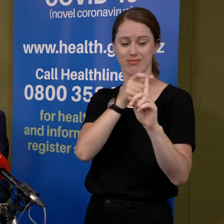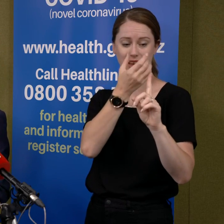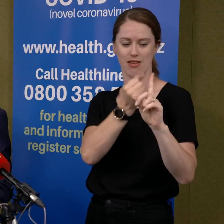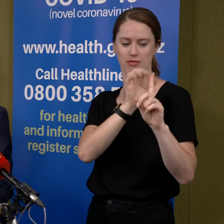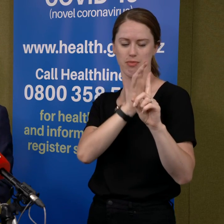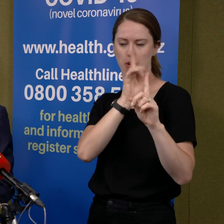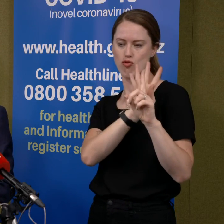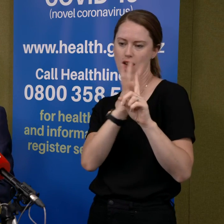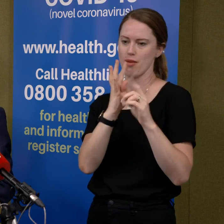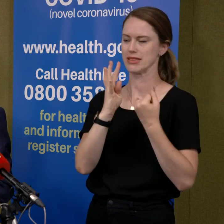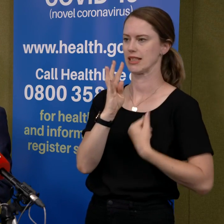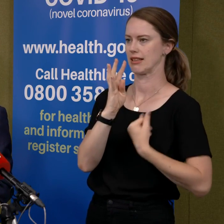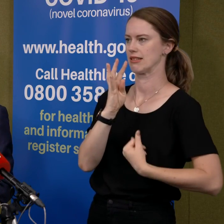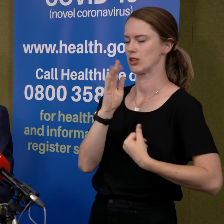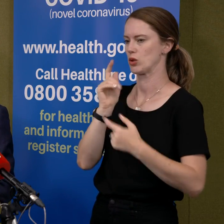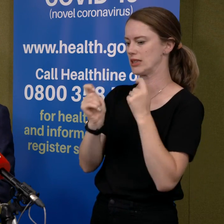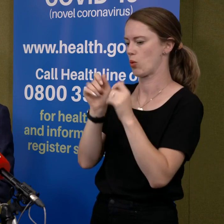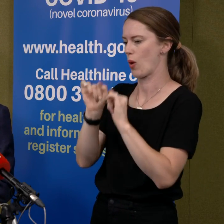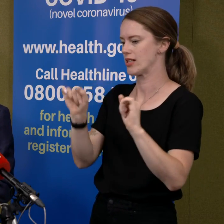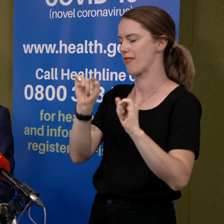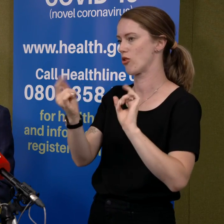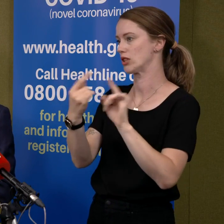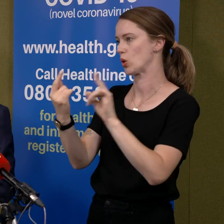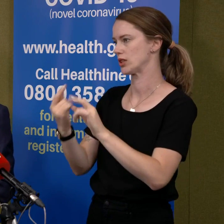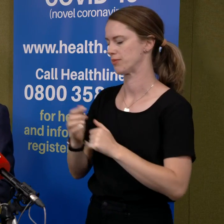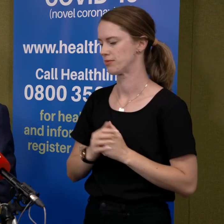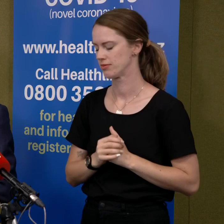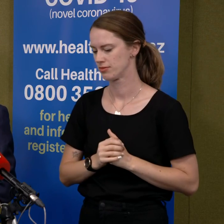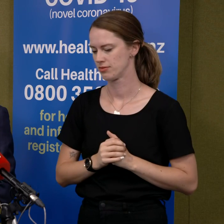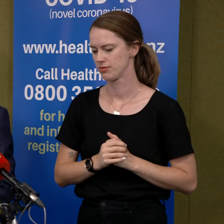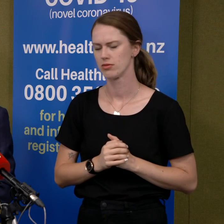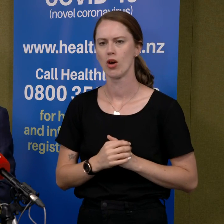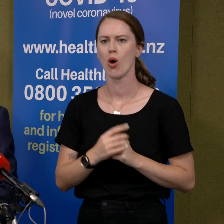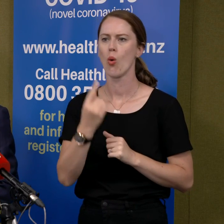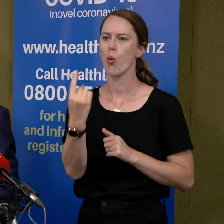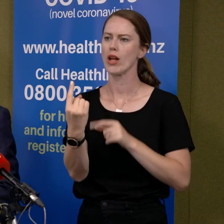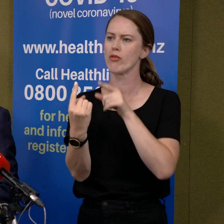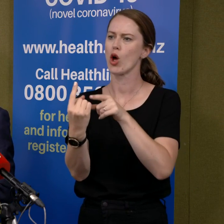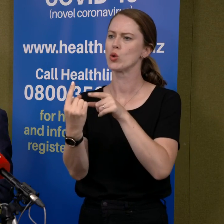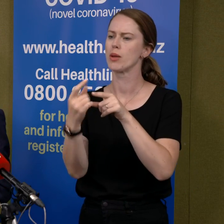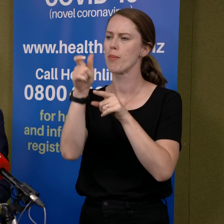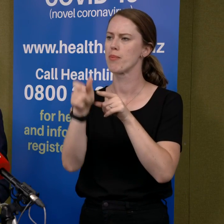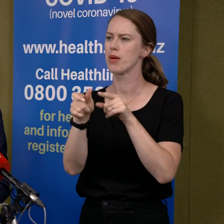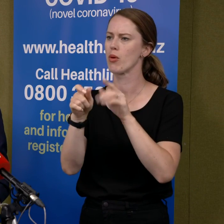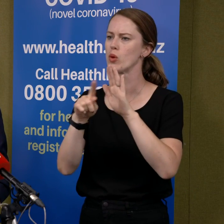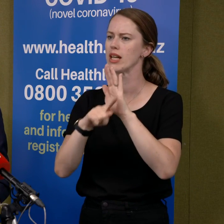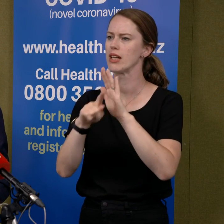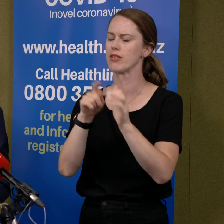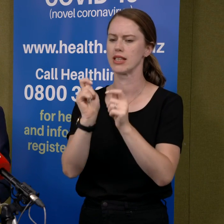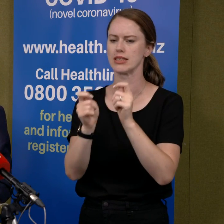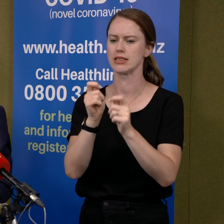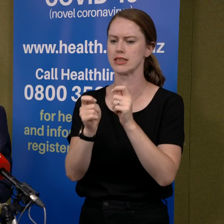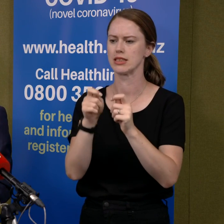existing cases. I don't have details around that, but just to say also that one of those negative tests is, of course,